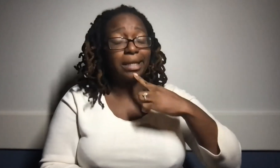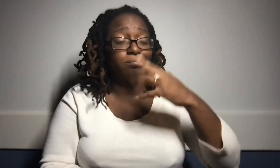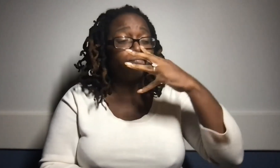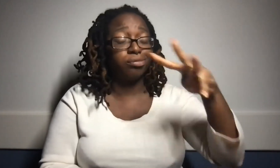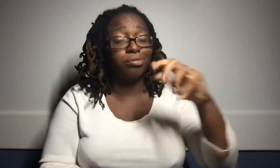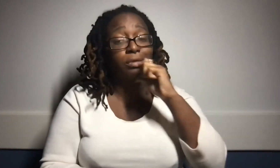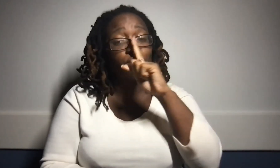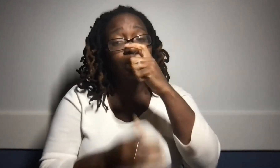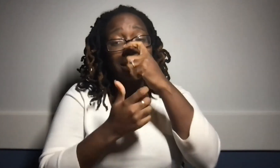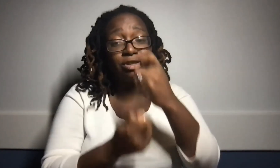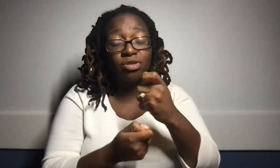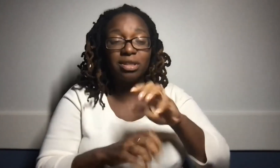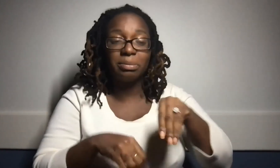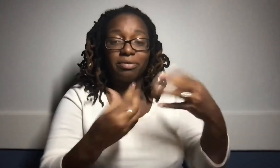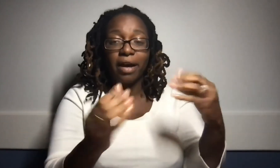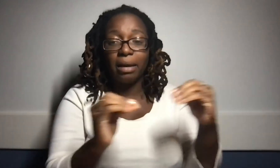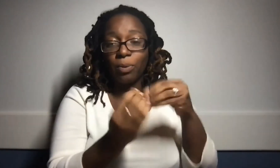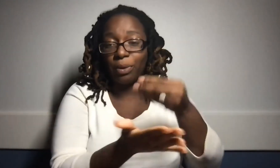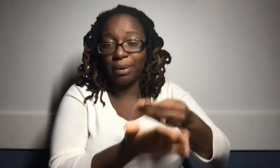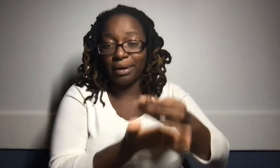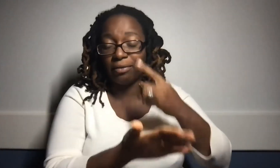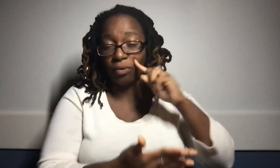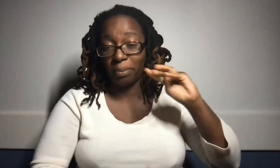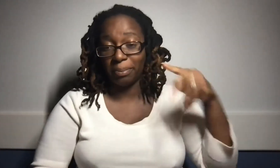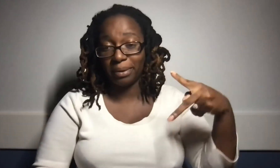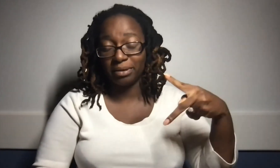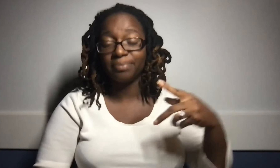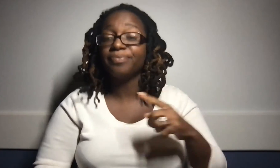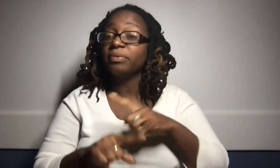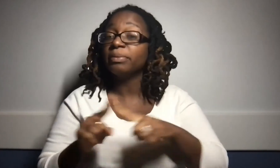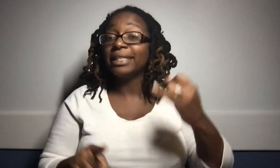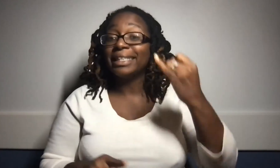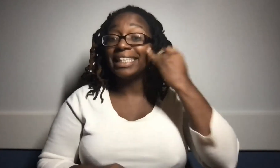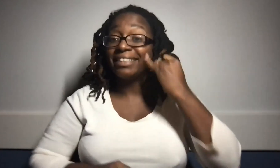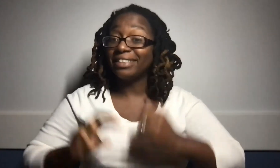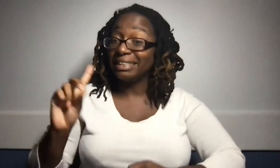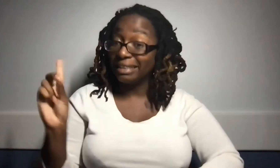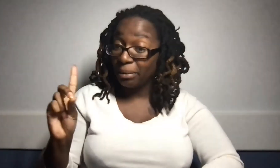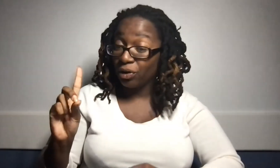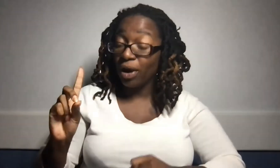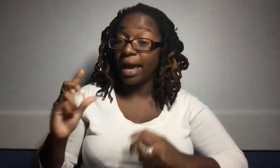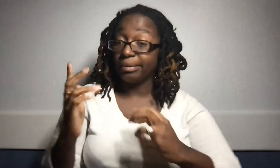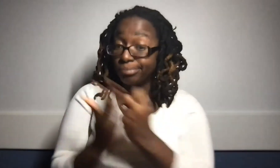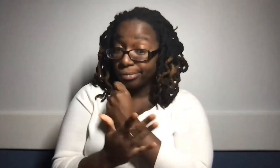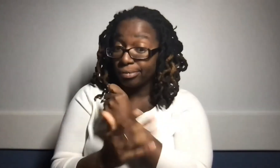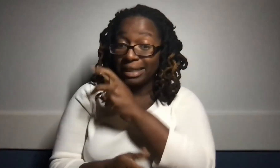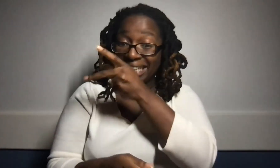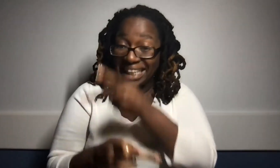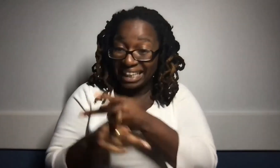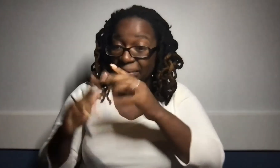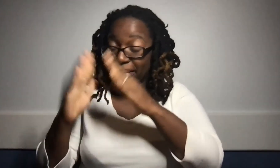appetite for additional funding for monkeypox. However, if Democrats are able to narrowly maintain the House